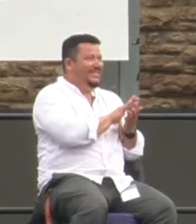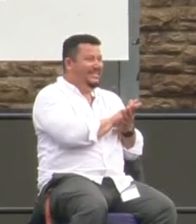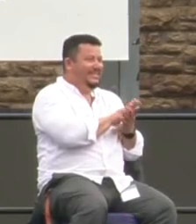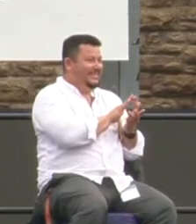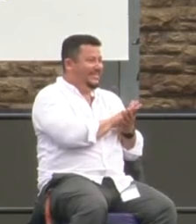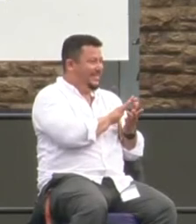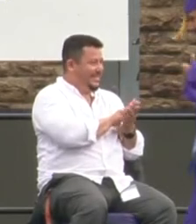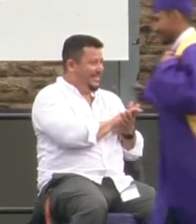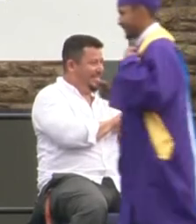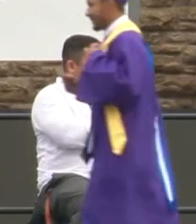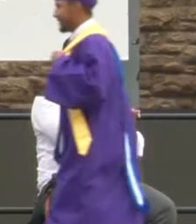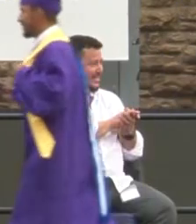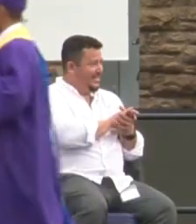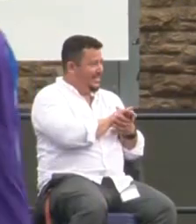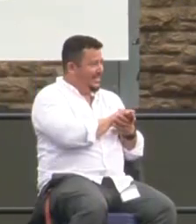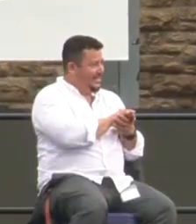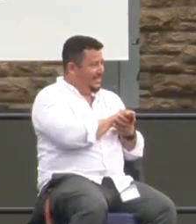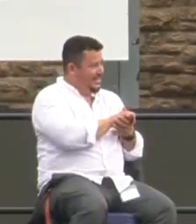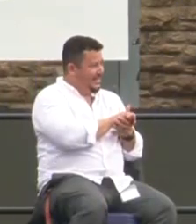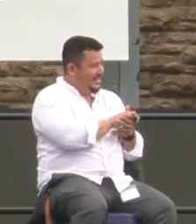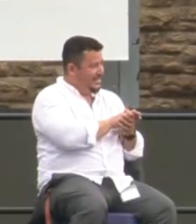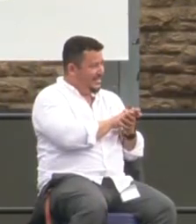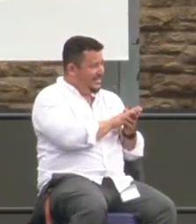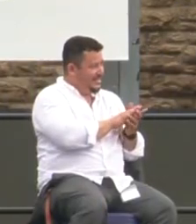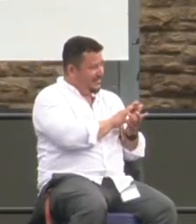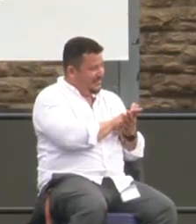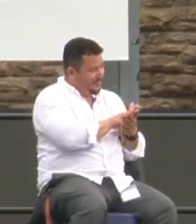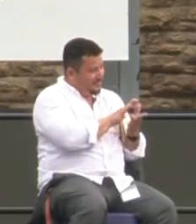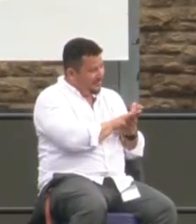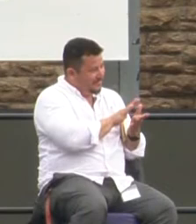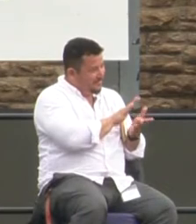Maribel Esmeralda Fuentes Aldana.